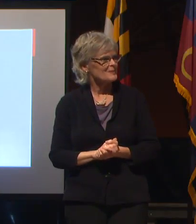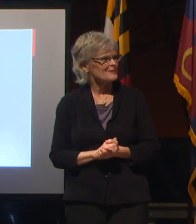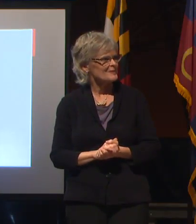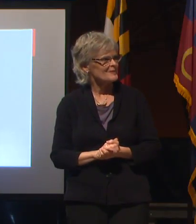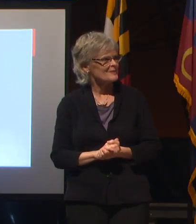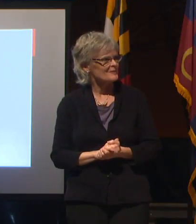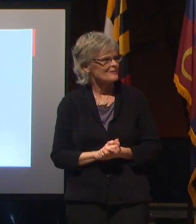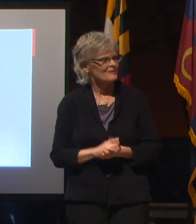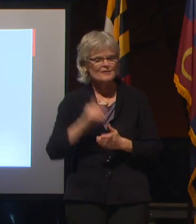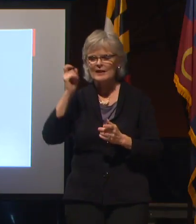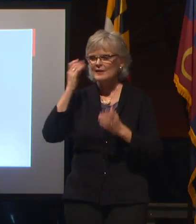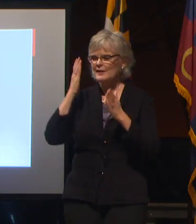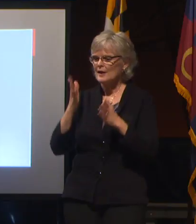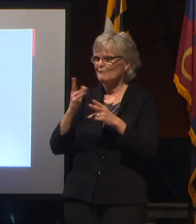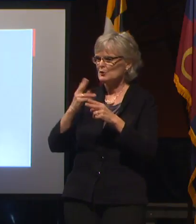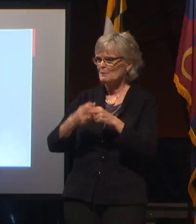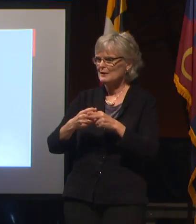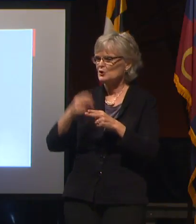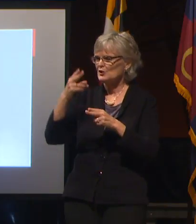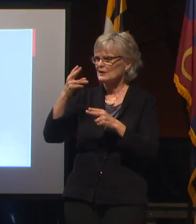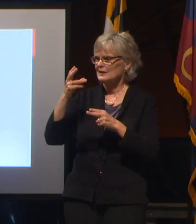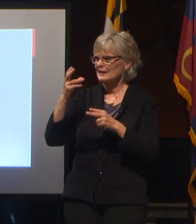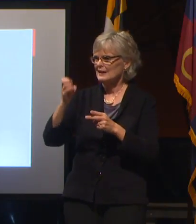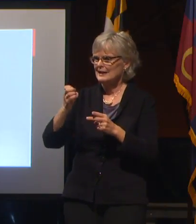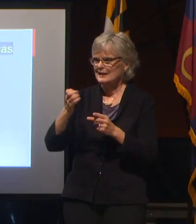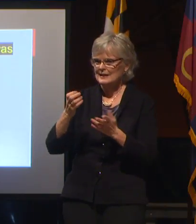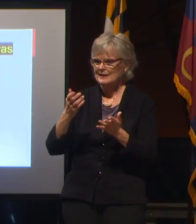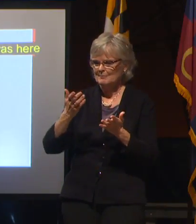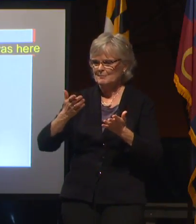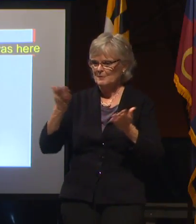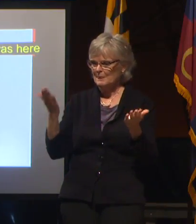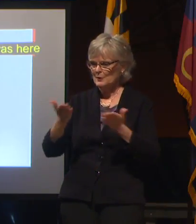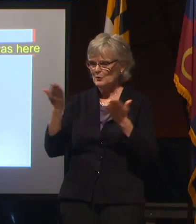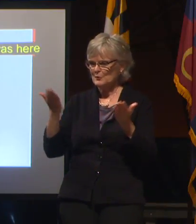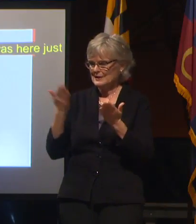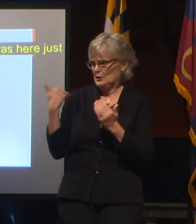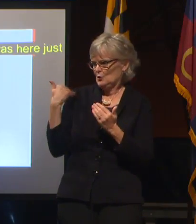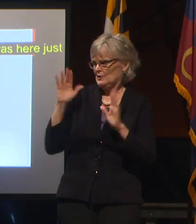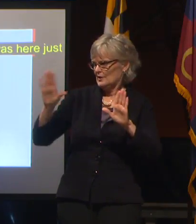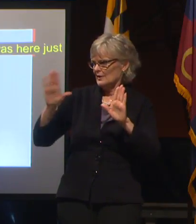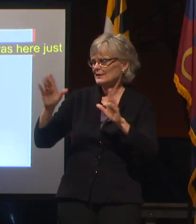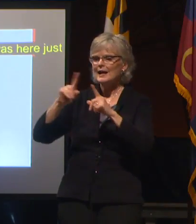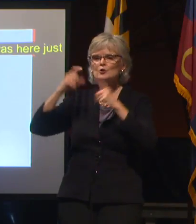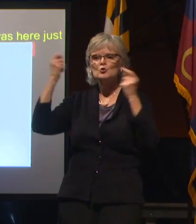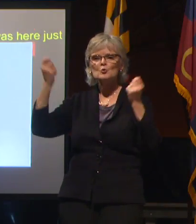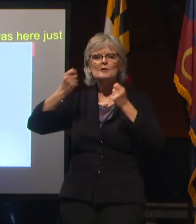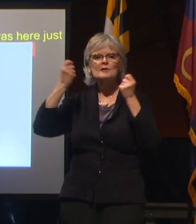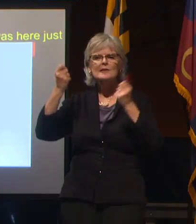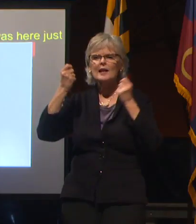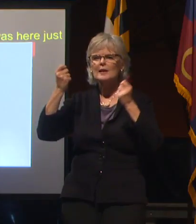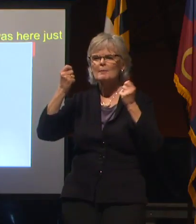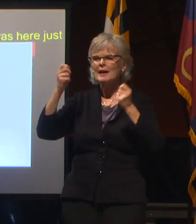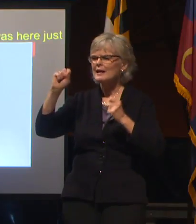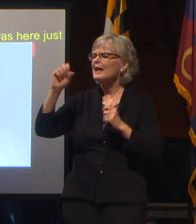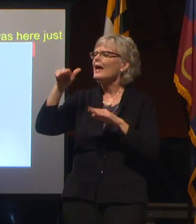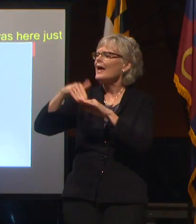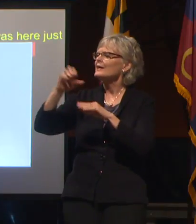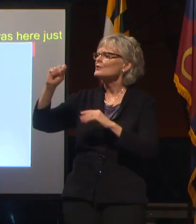But the governor mentioned that he was here just Sunday at a celebration at Strathmore for my wife